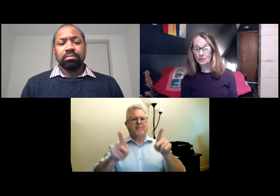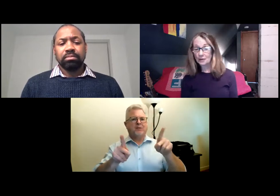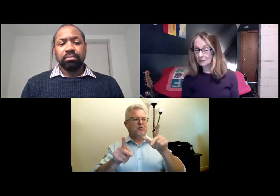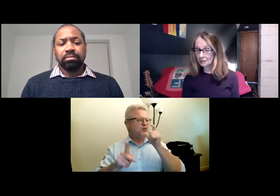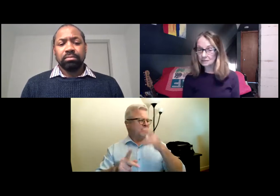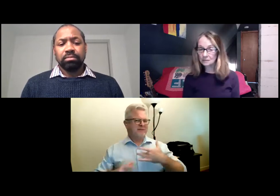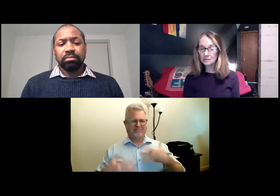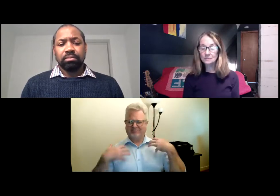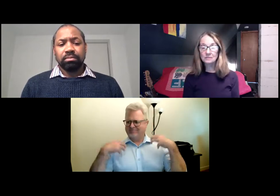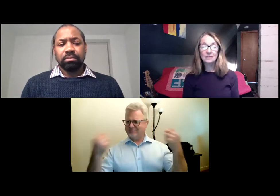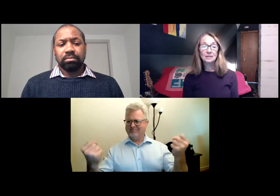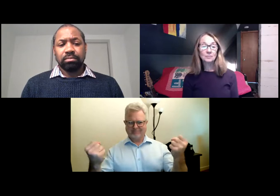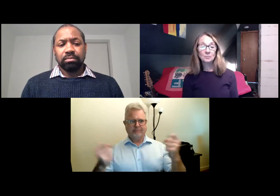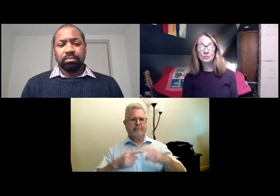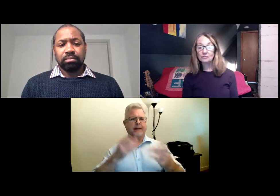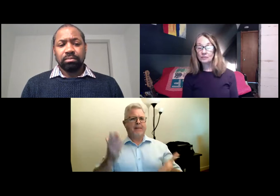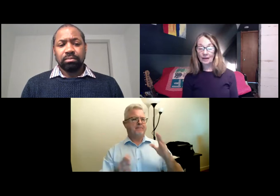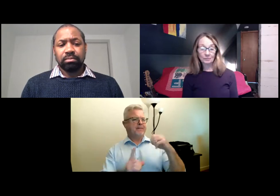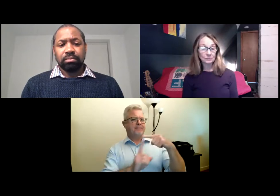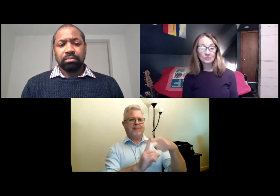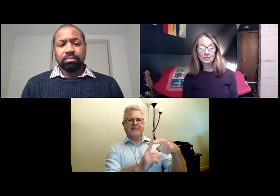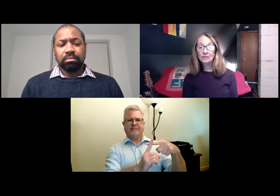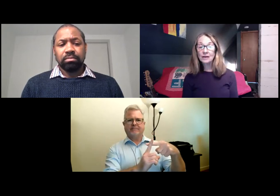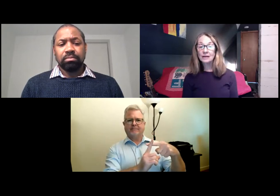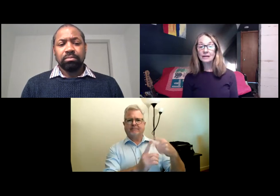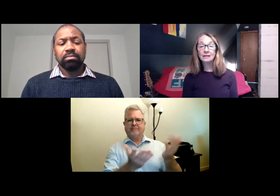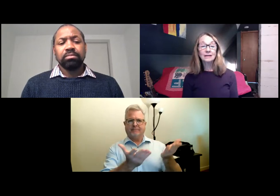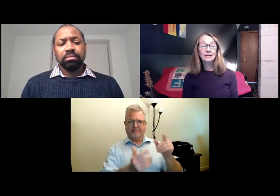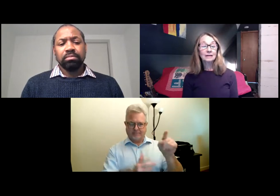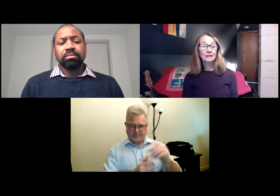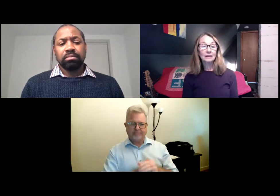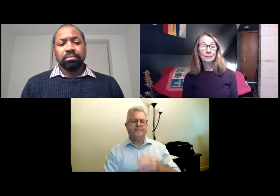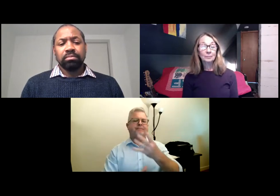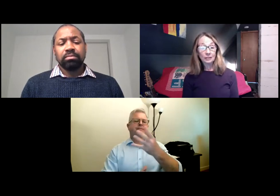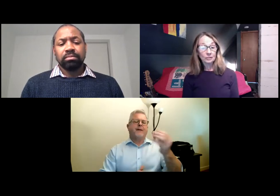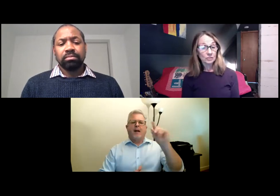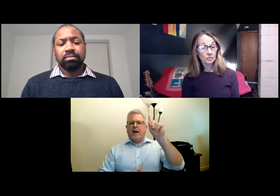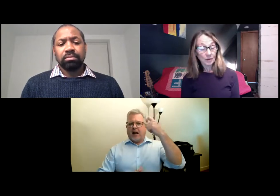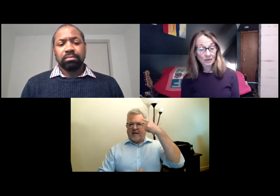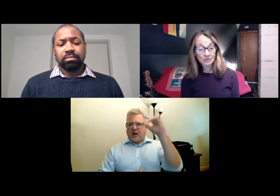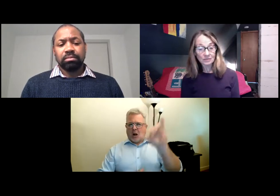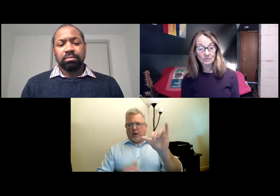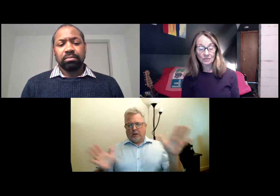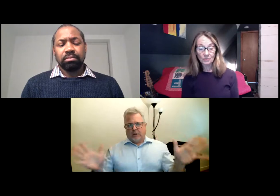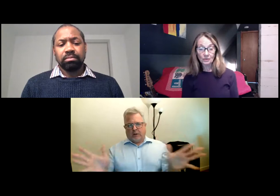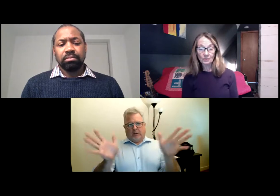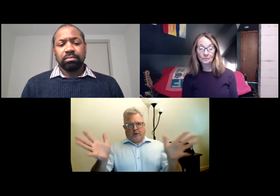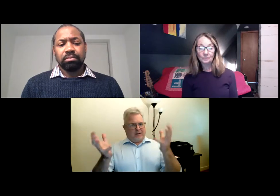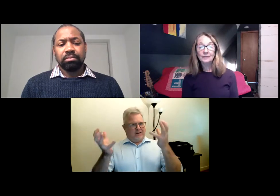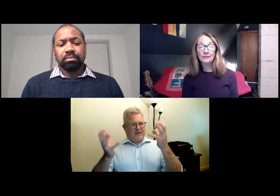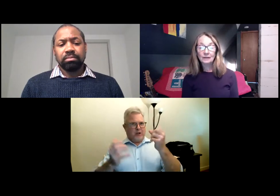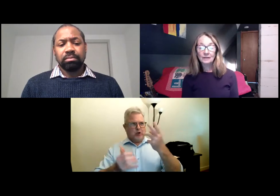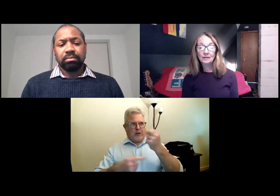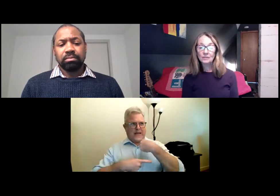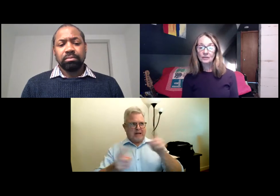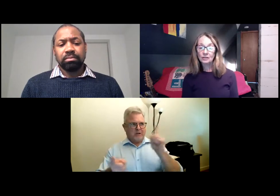who don't have any symptoms, people who feel absolutely fine, but they could still be positive, as we know.